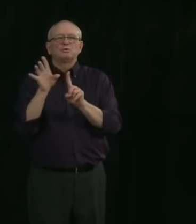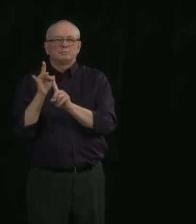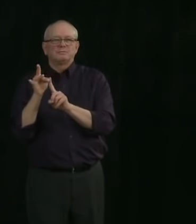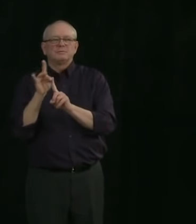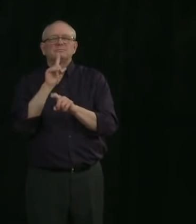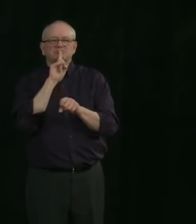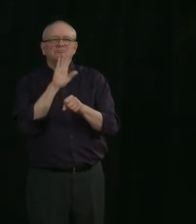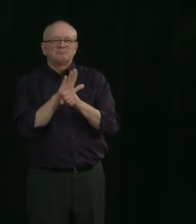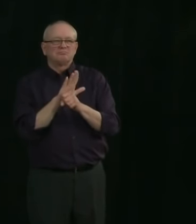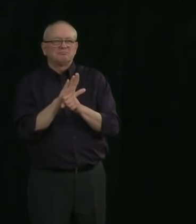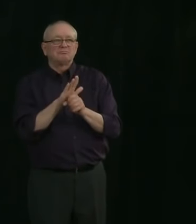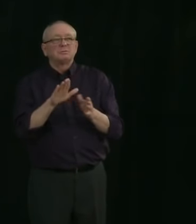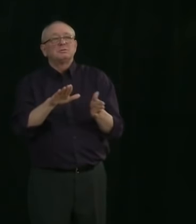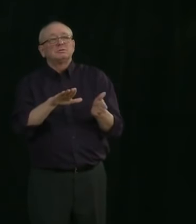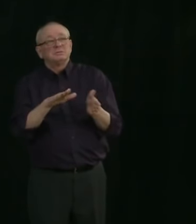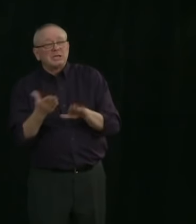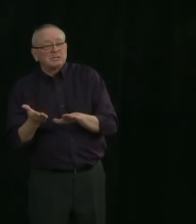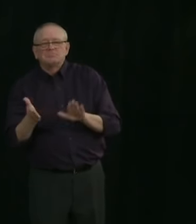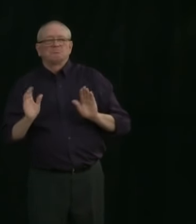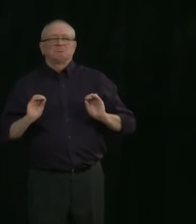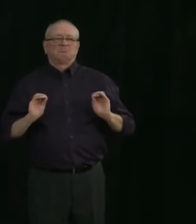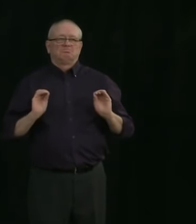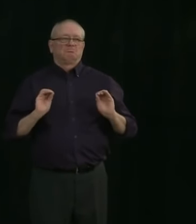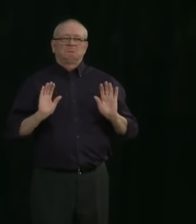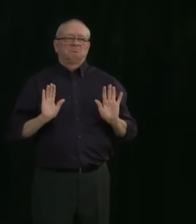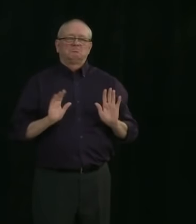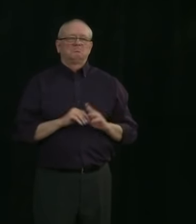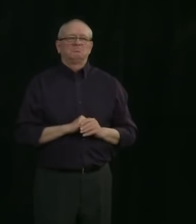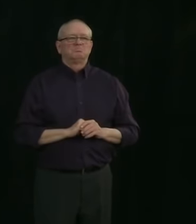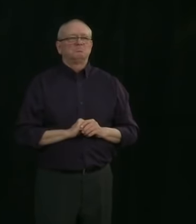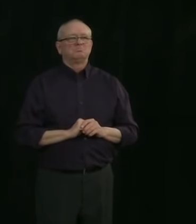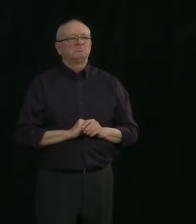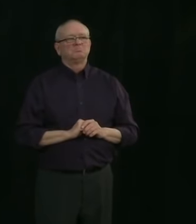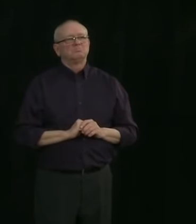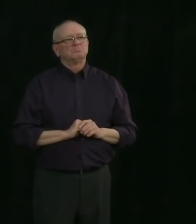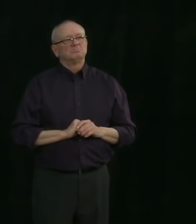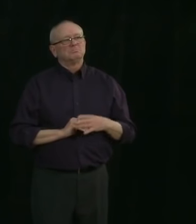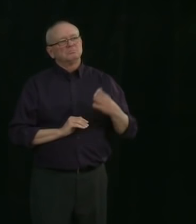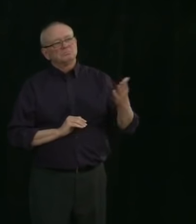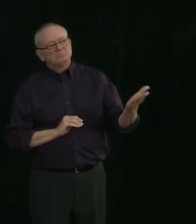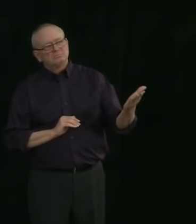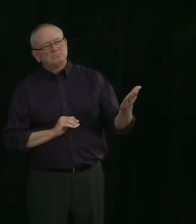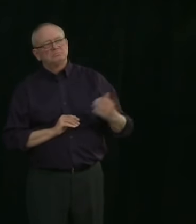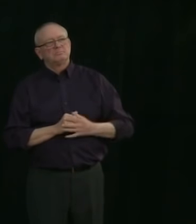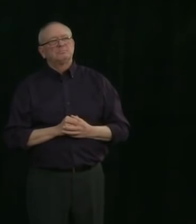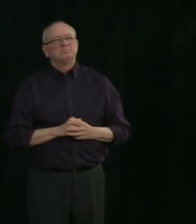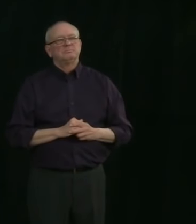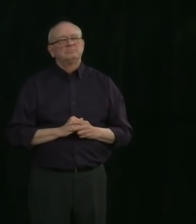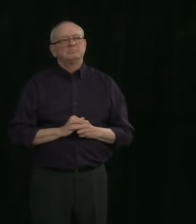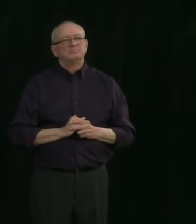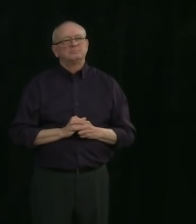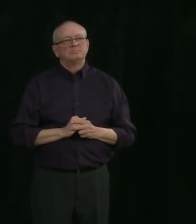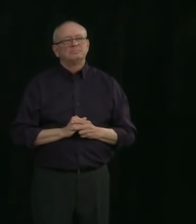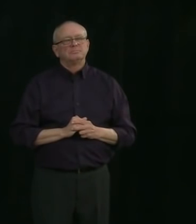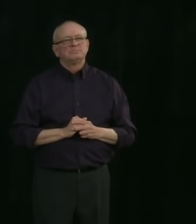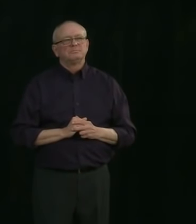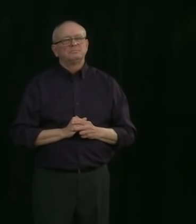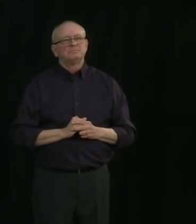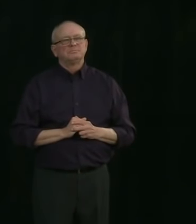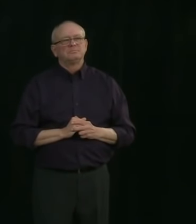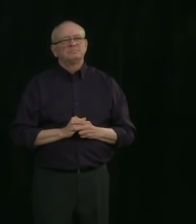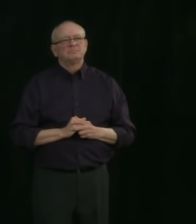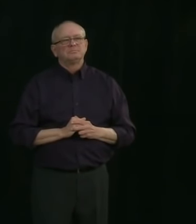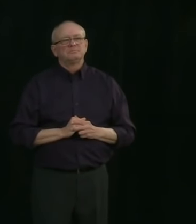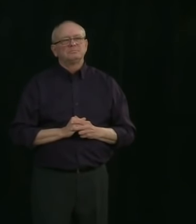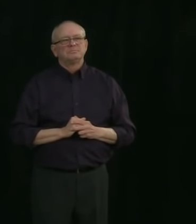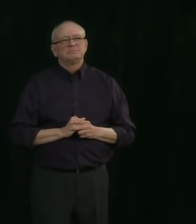location. Excellent. We'll go back to the floor. Final couple. Hi, thanks. I'm just wondering, Dr. Hinshaw, looking